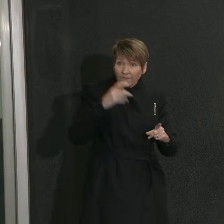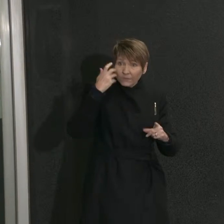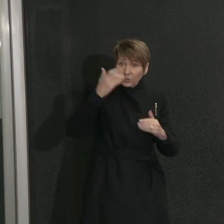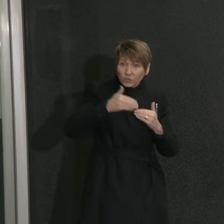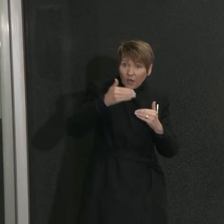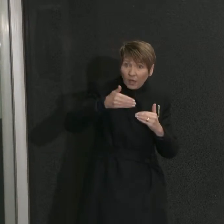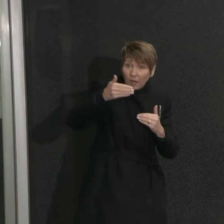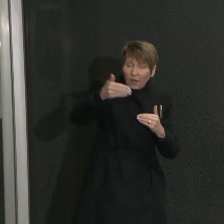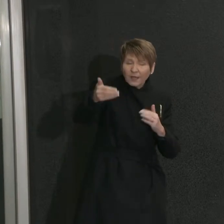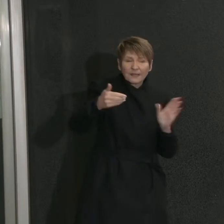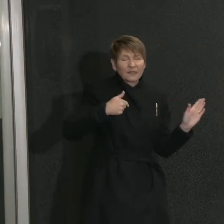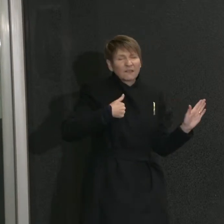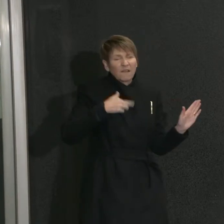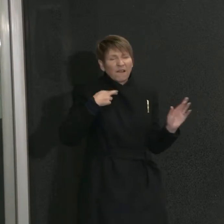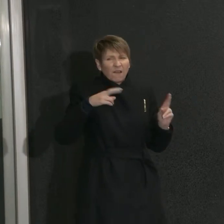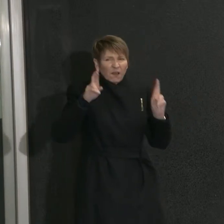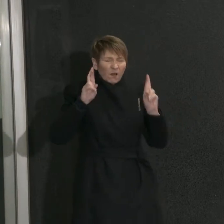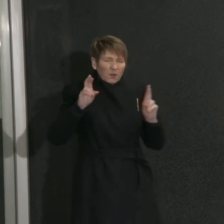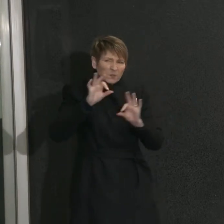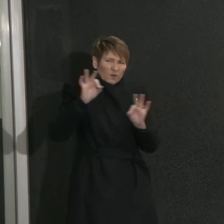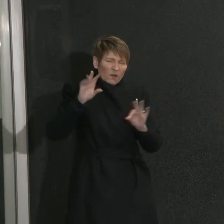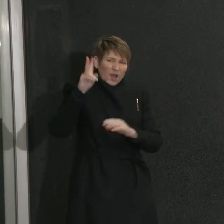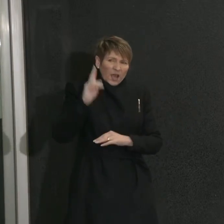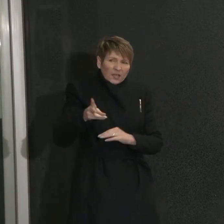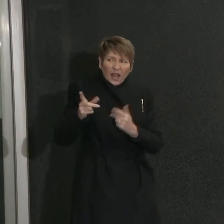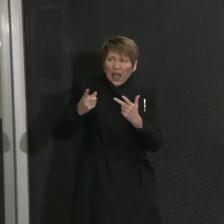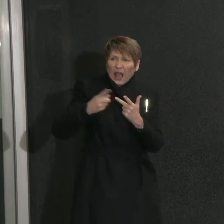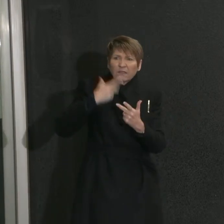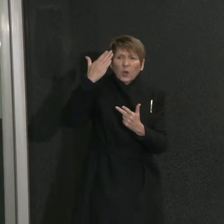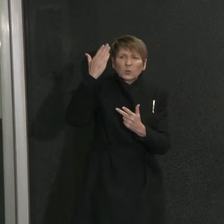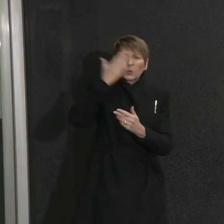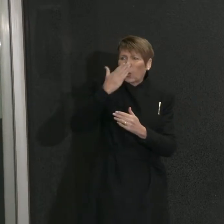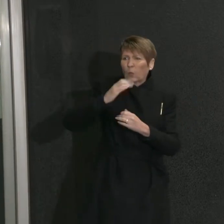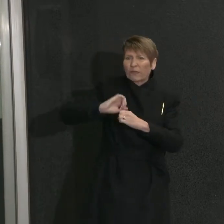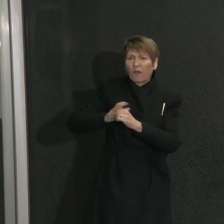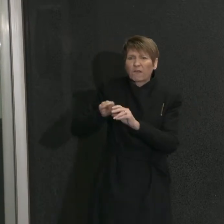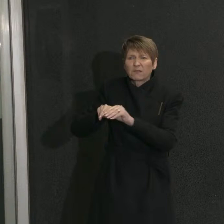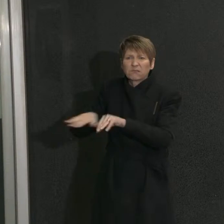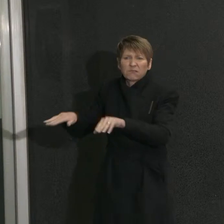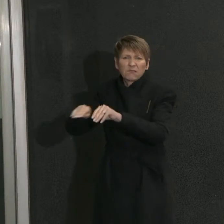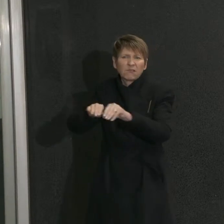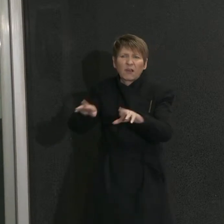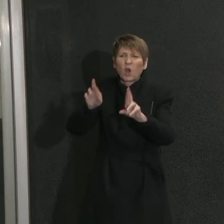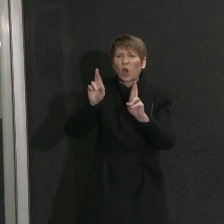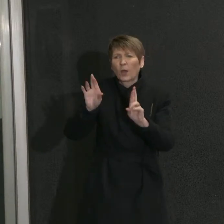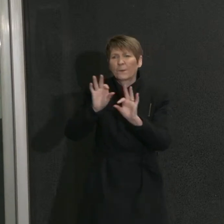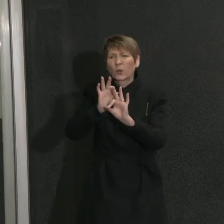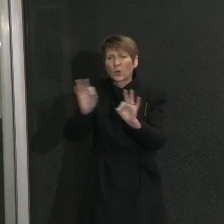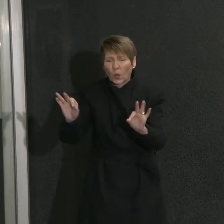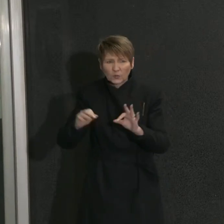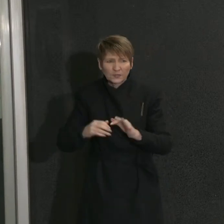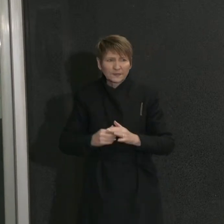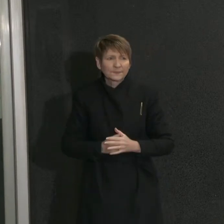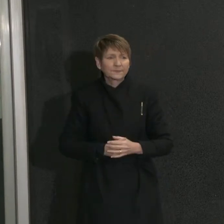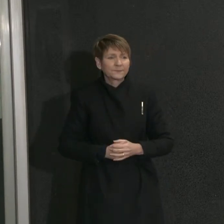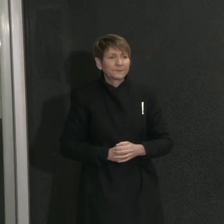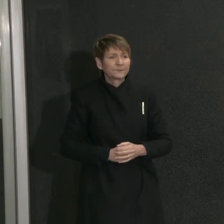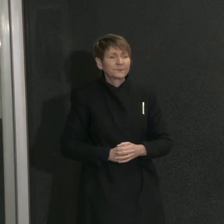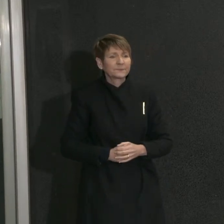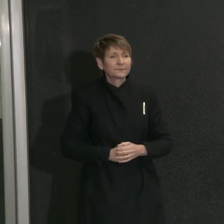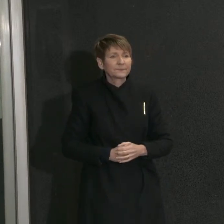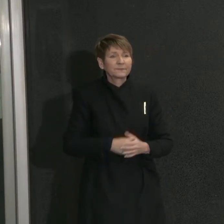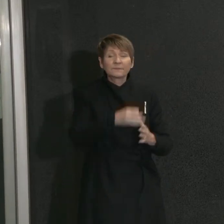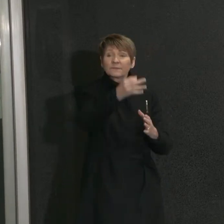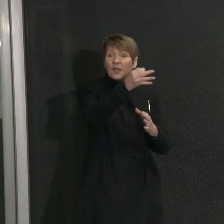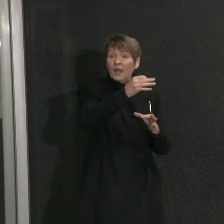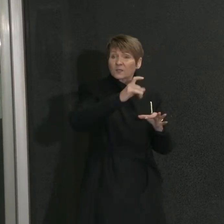towards. Just on the New South Wales border, Yes. obviously the permit restrictions are in place, etc. But this is now our second incursion from New